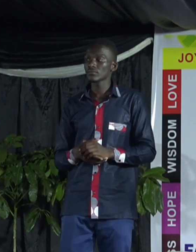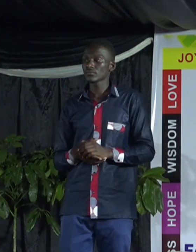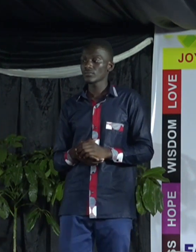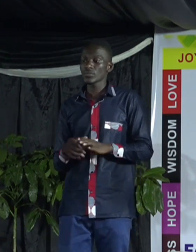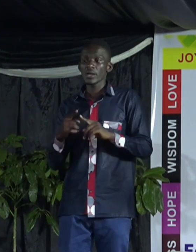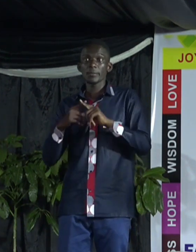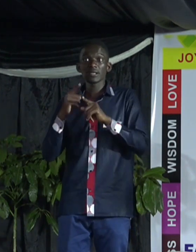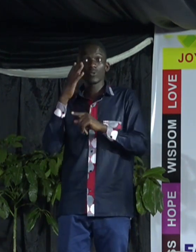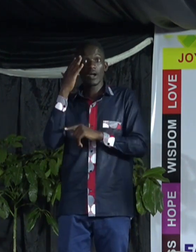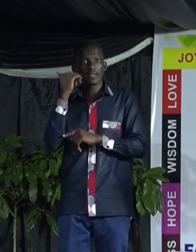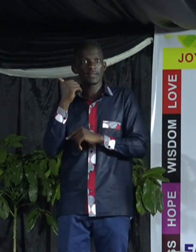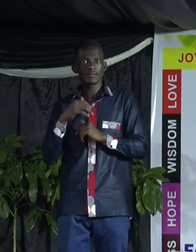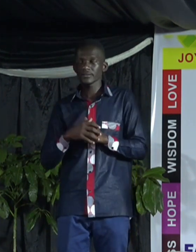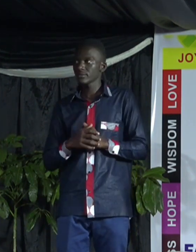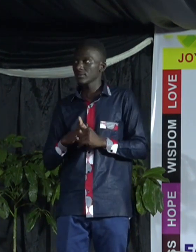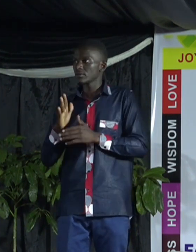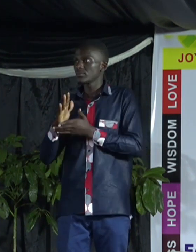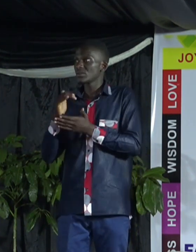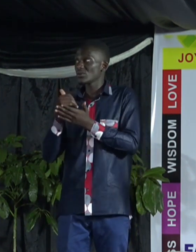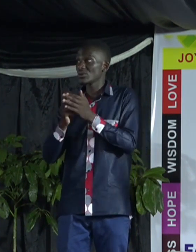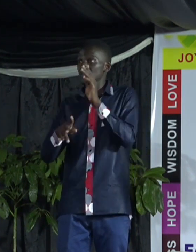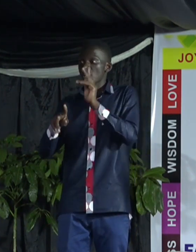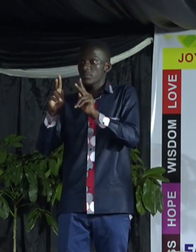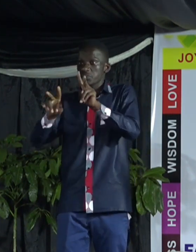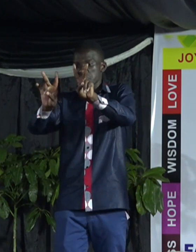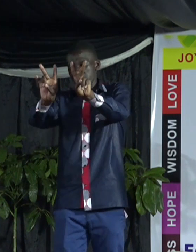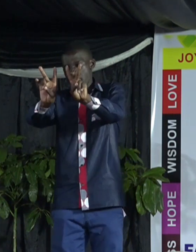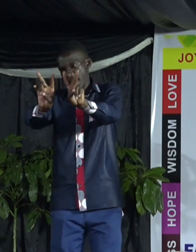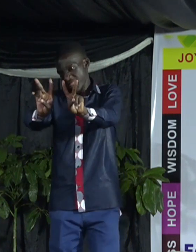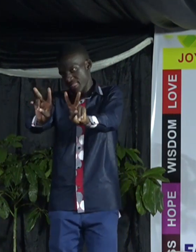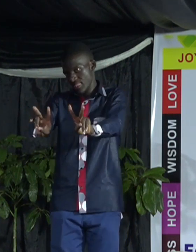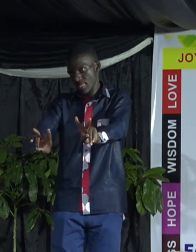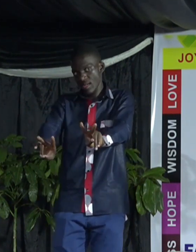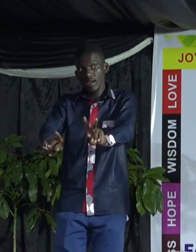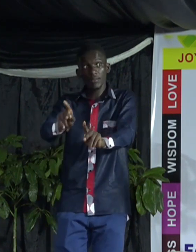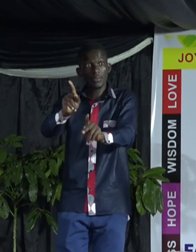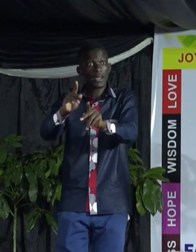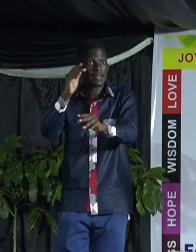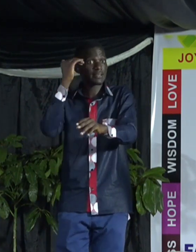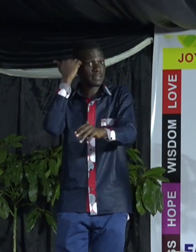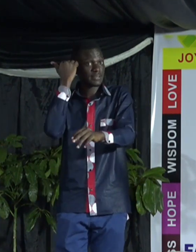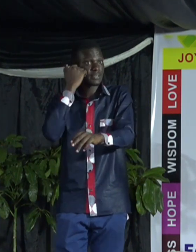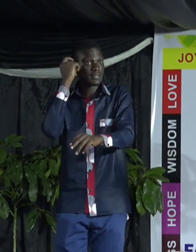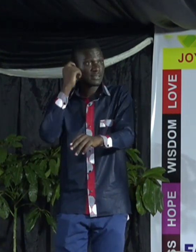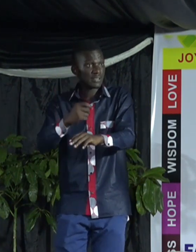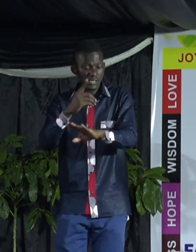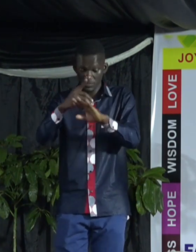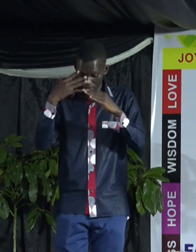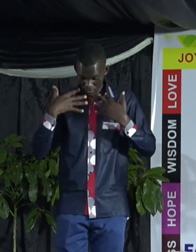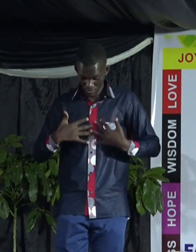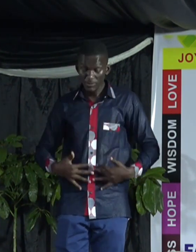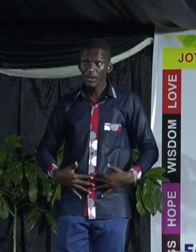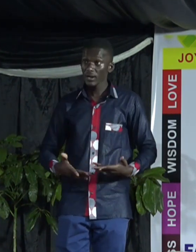Naye chichi. But what exactly? Nti abantu tera nyo tunulira omuntu kunguru. Many times we judge people from the